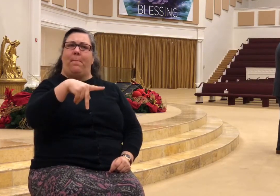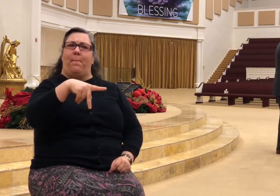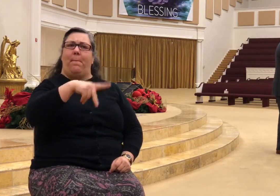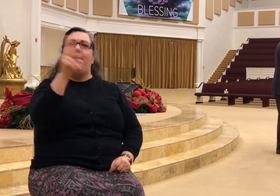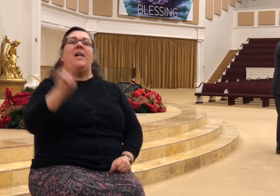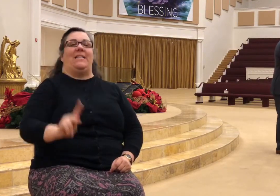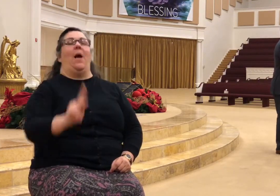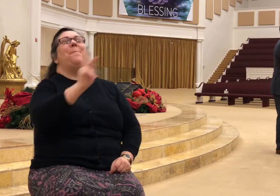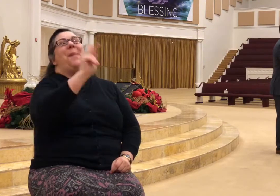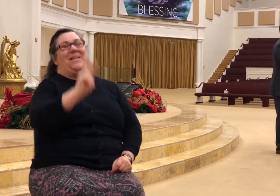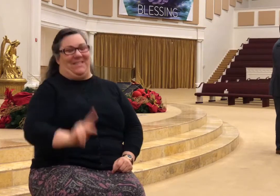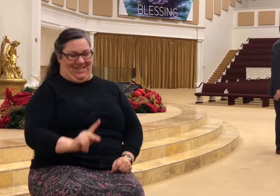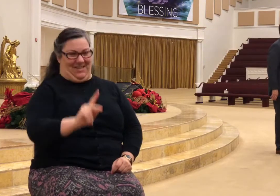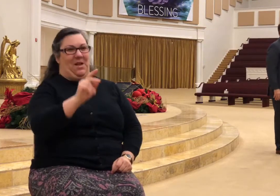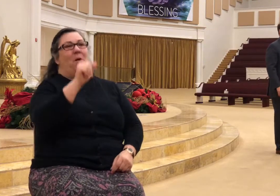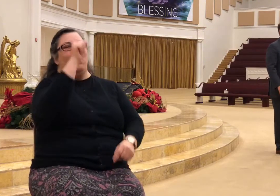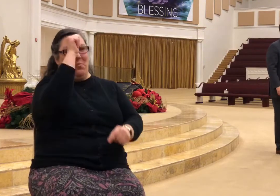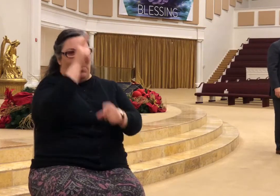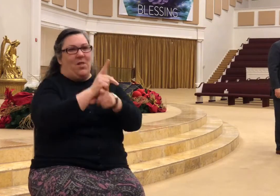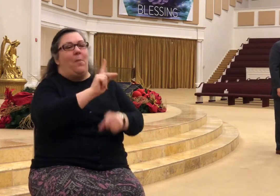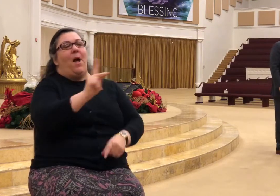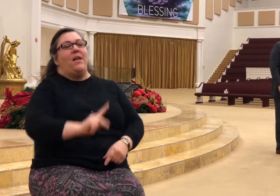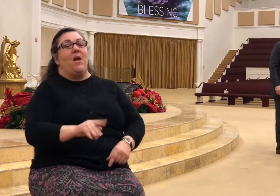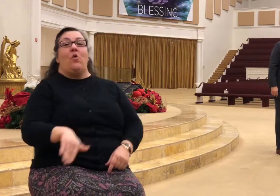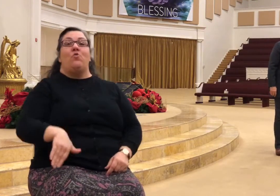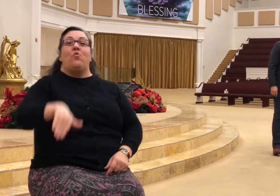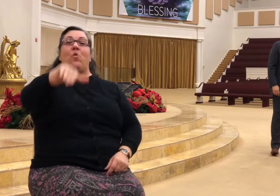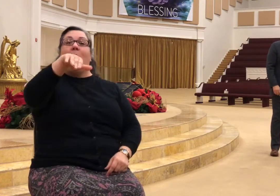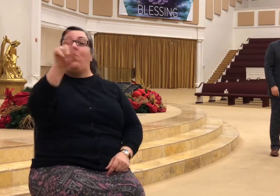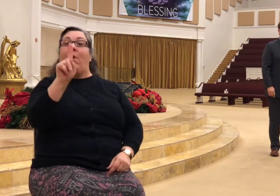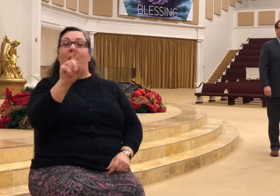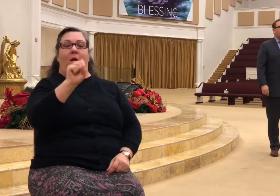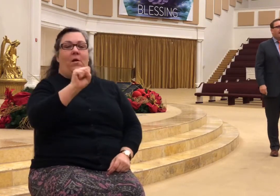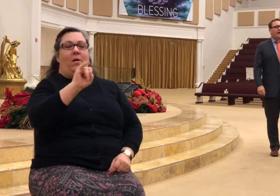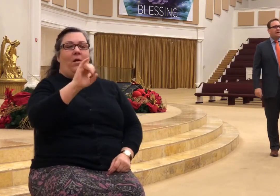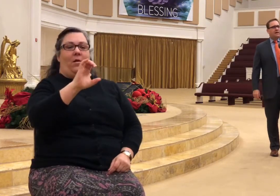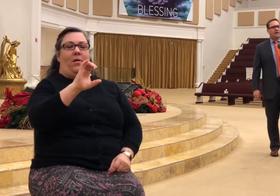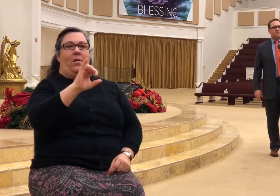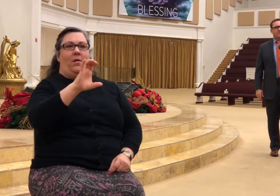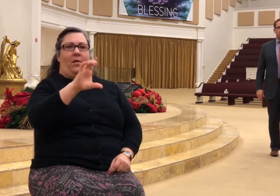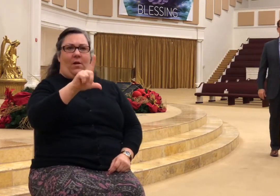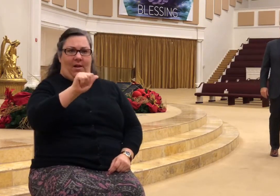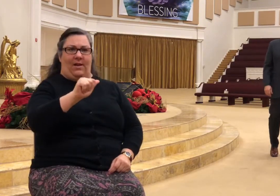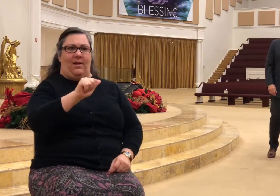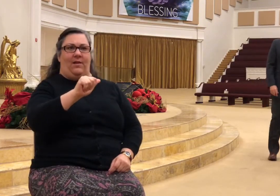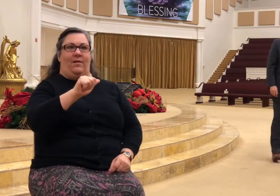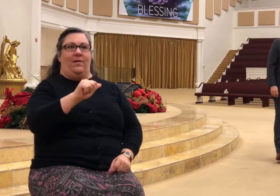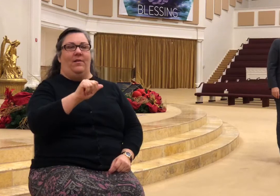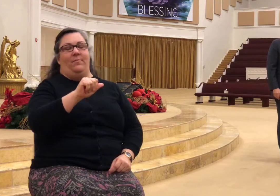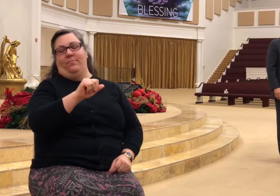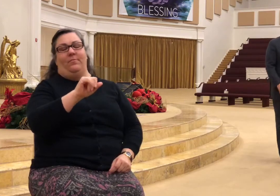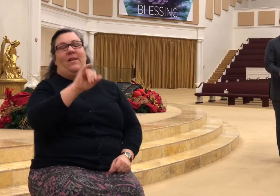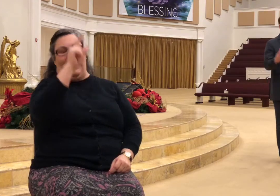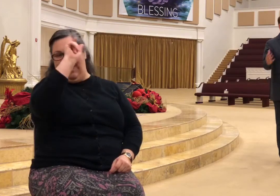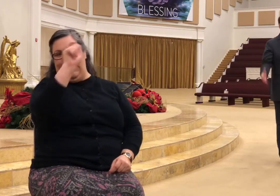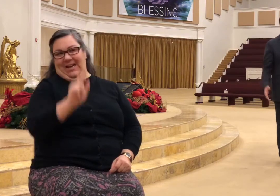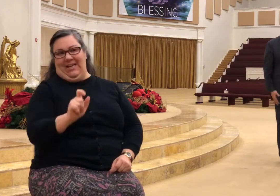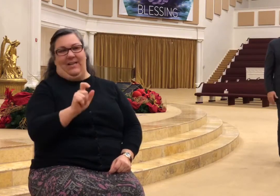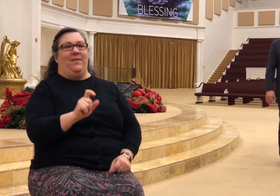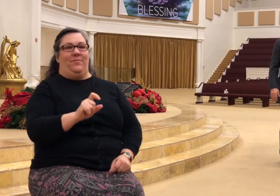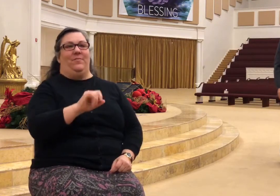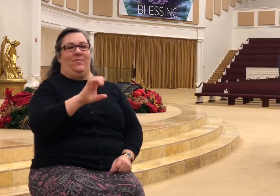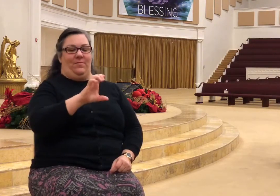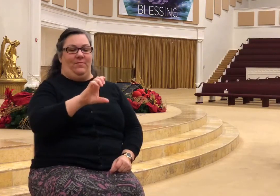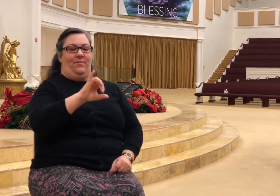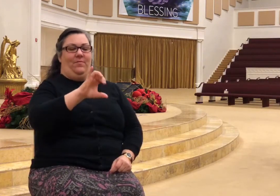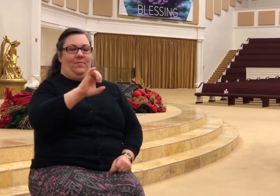and travel. Brother Platanilla grew up in Sicily, Italy, and was saved there. An incredible testimony